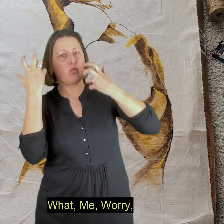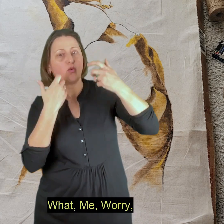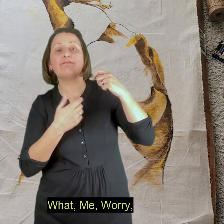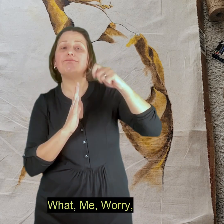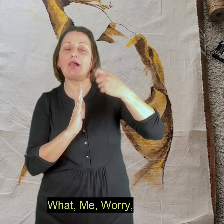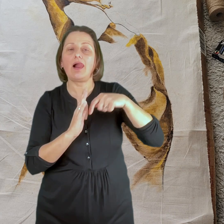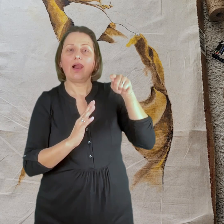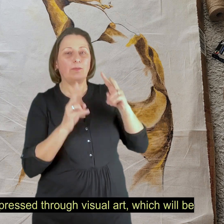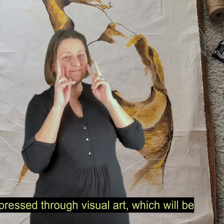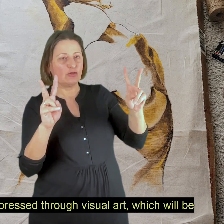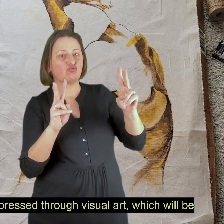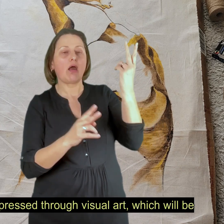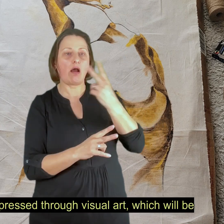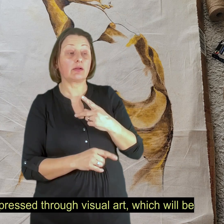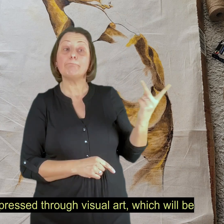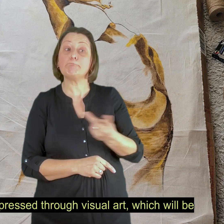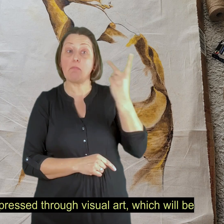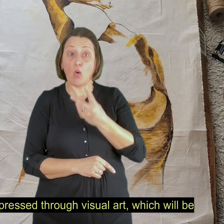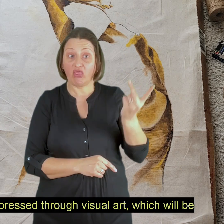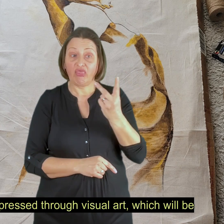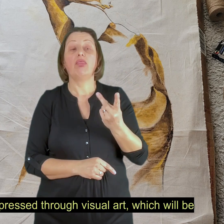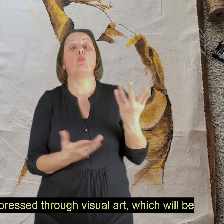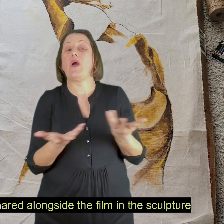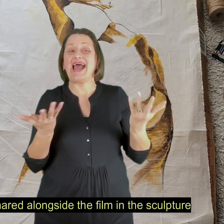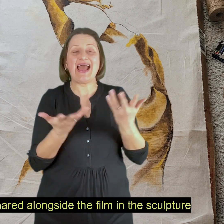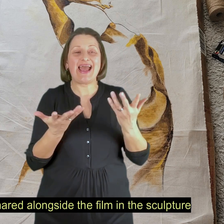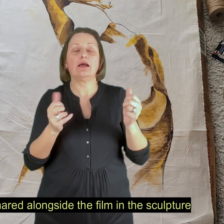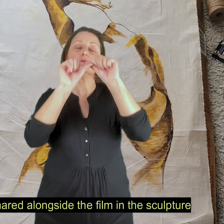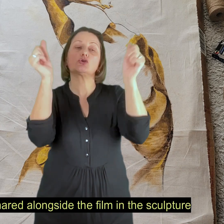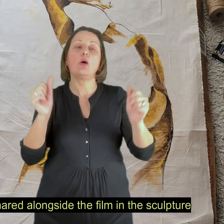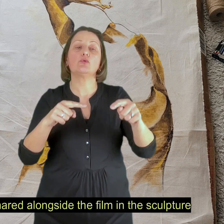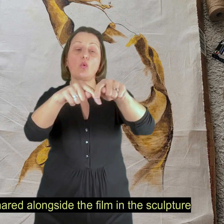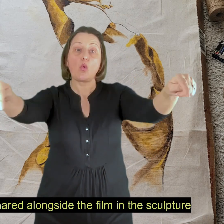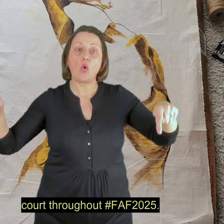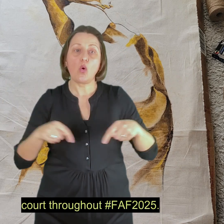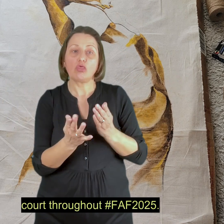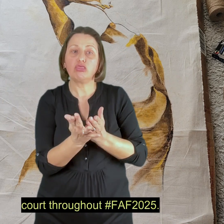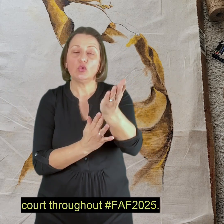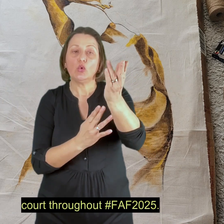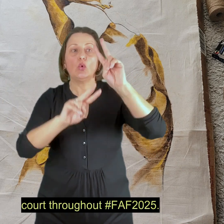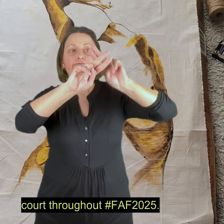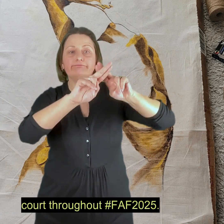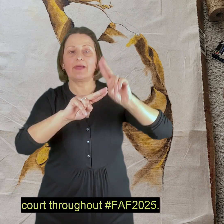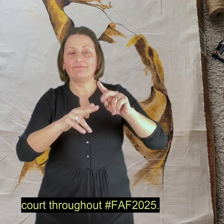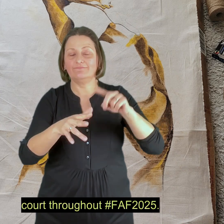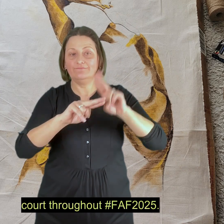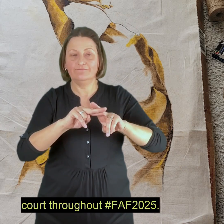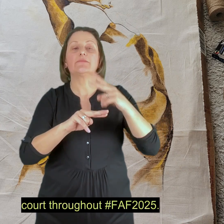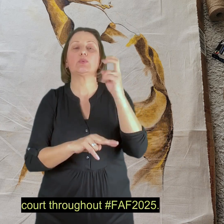Me Worry, expressed through visual art, which will be shared alongside the film in the Sculpture Court throughout